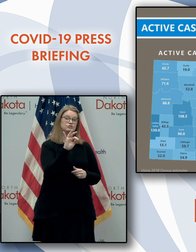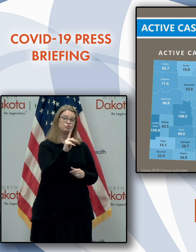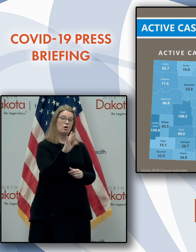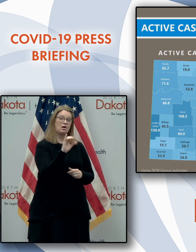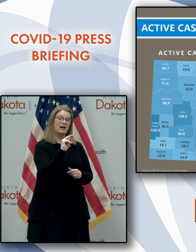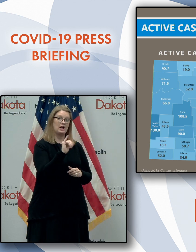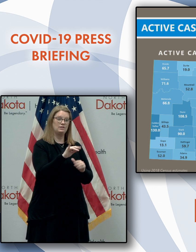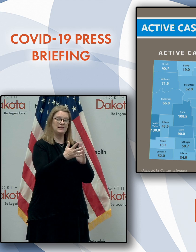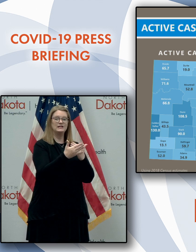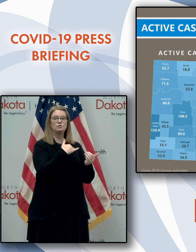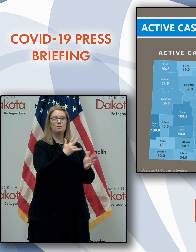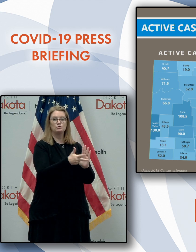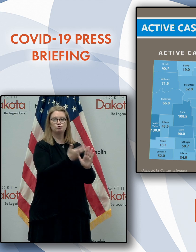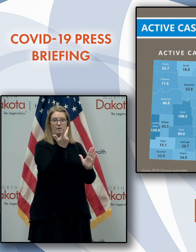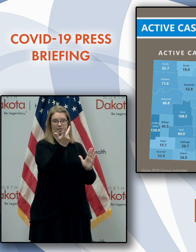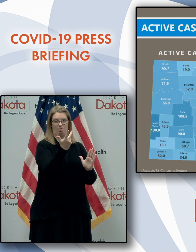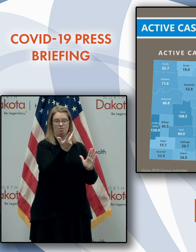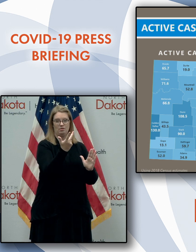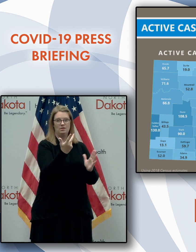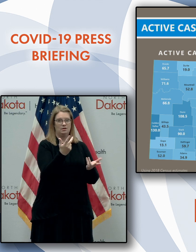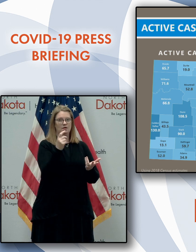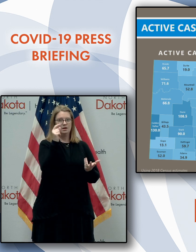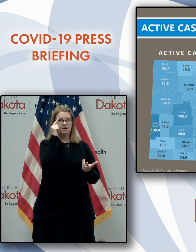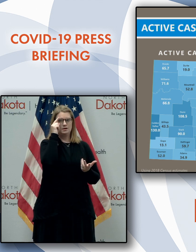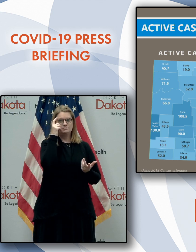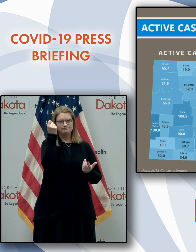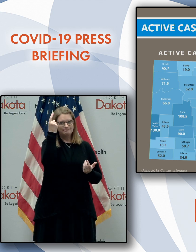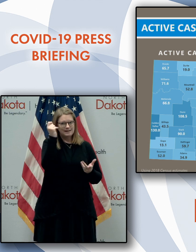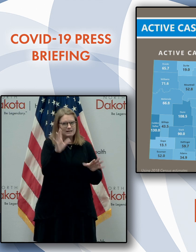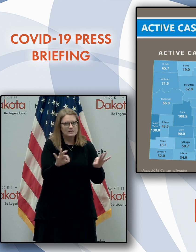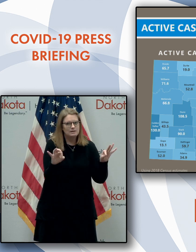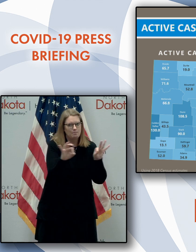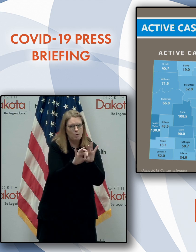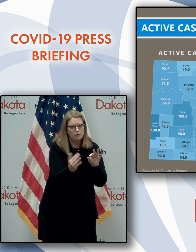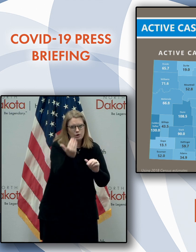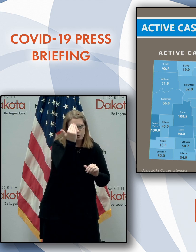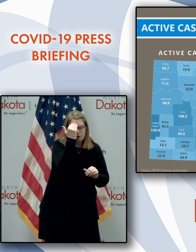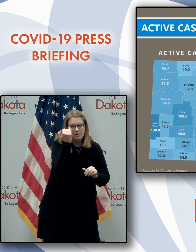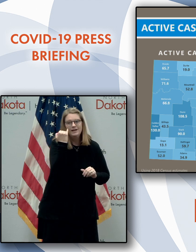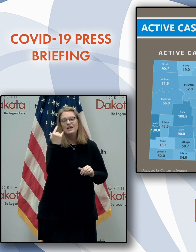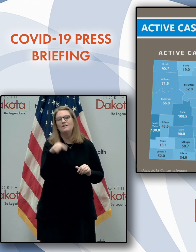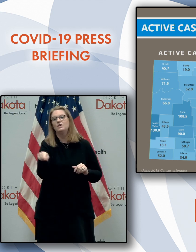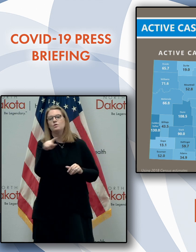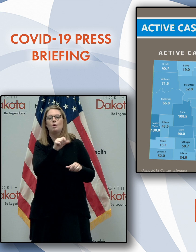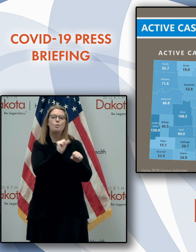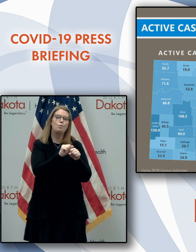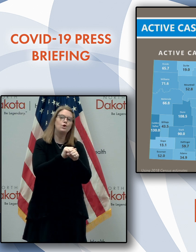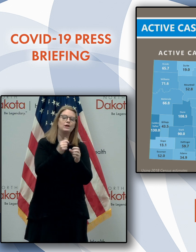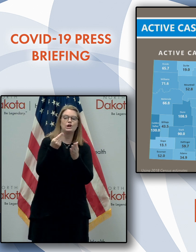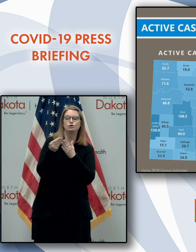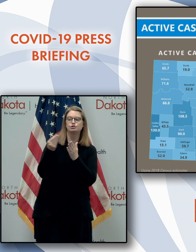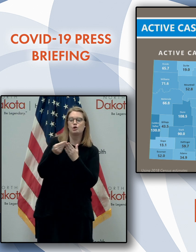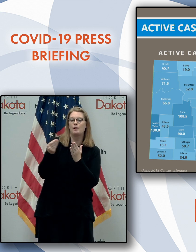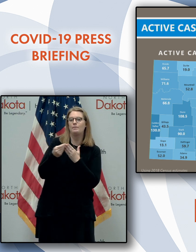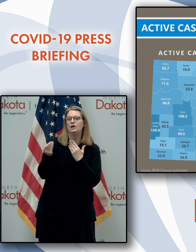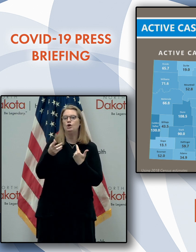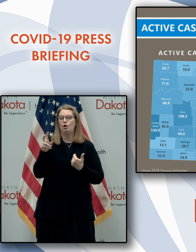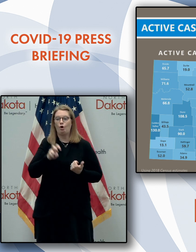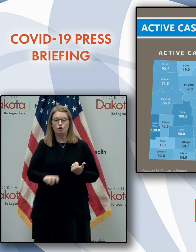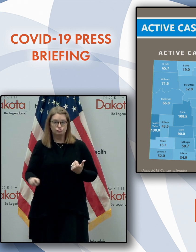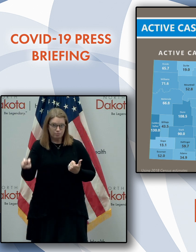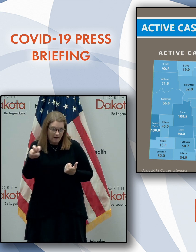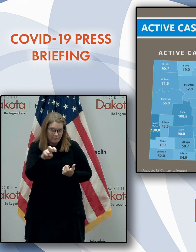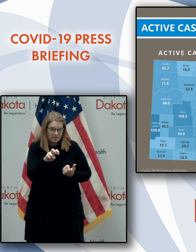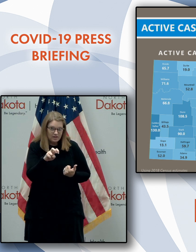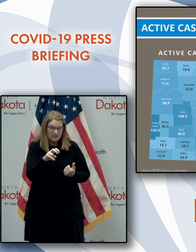And so again, important to understand this. If you're someone who's working or shopping or traveling to any of these larger